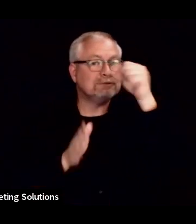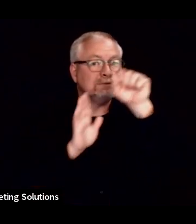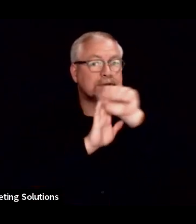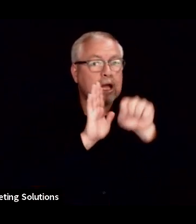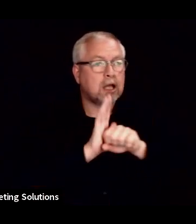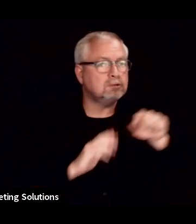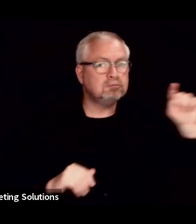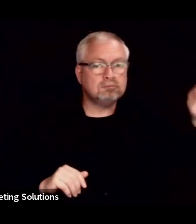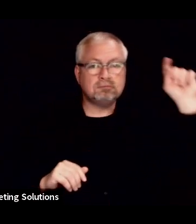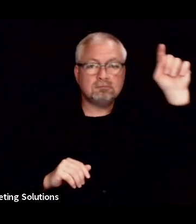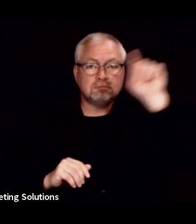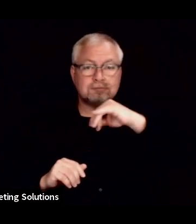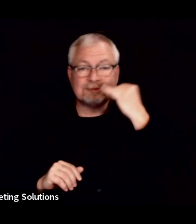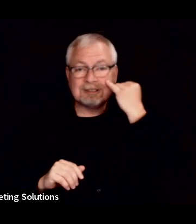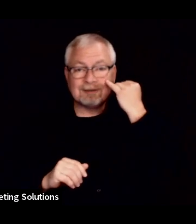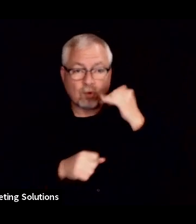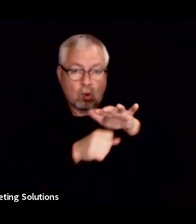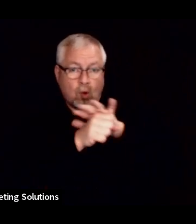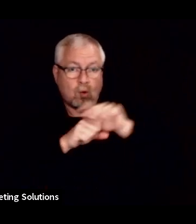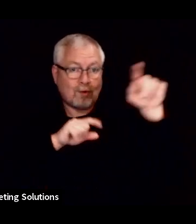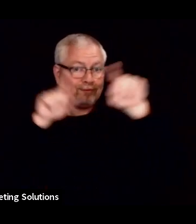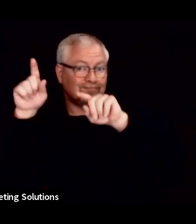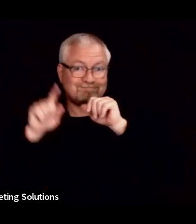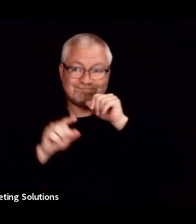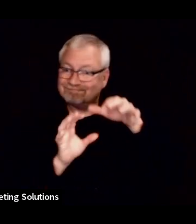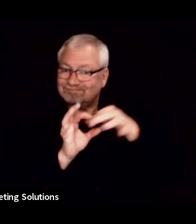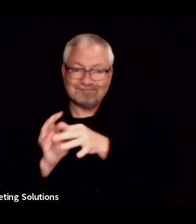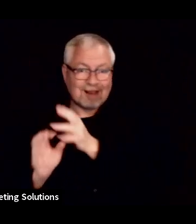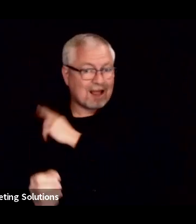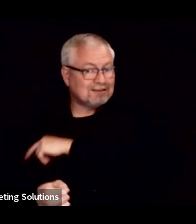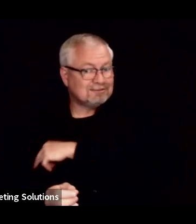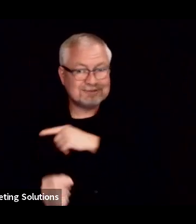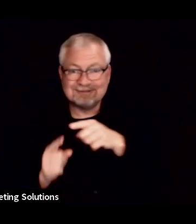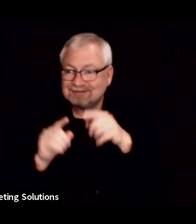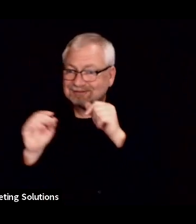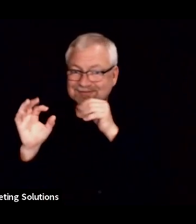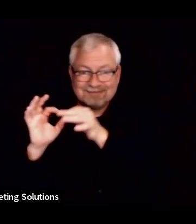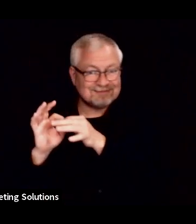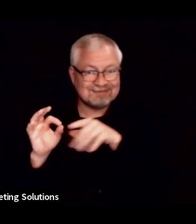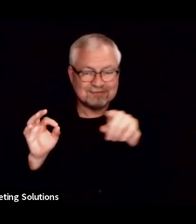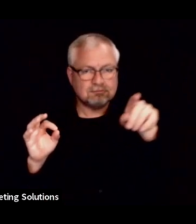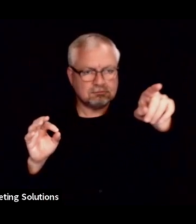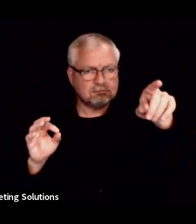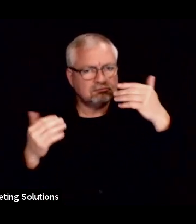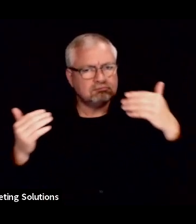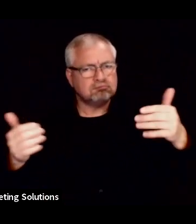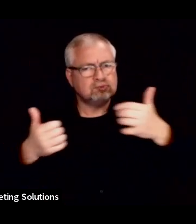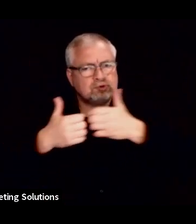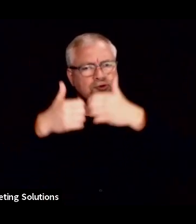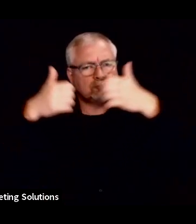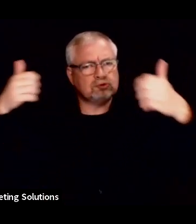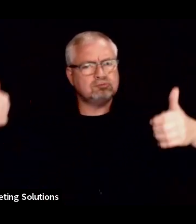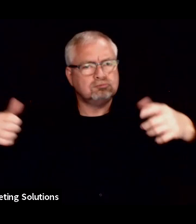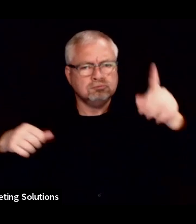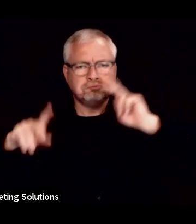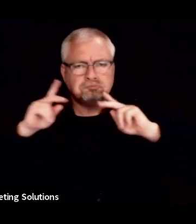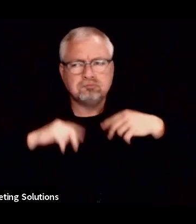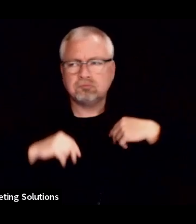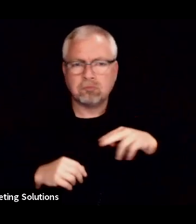thing. Creates more volume capacity and possibly easier for people to get to.